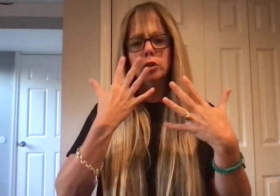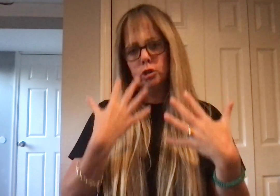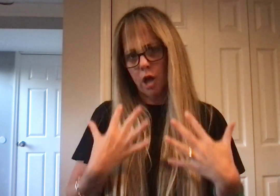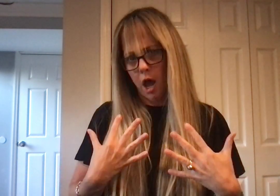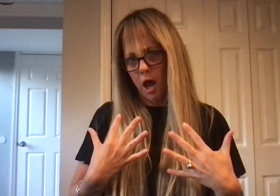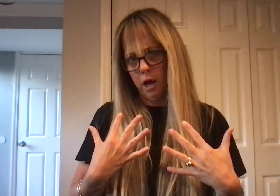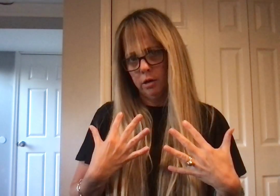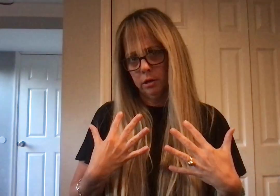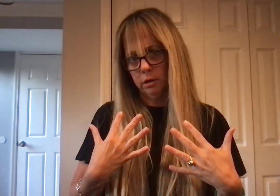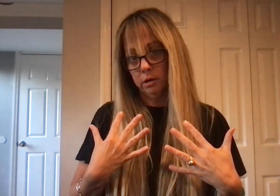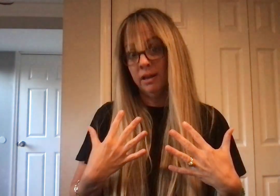sad,